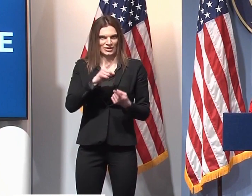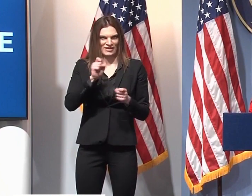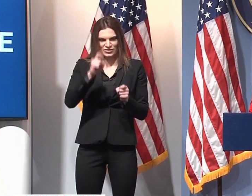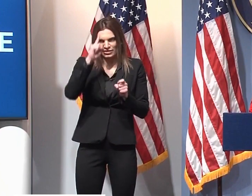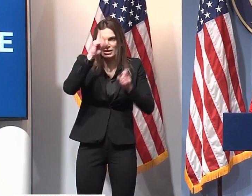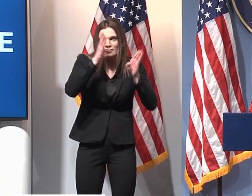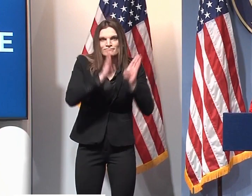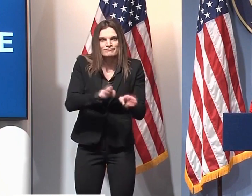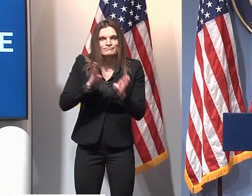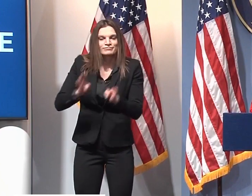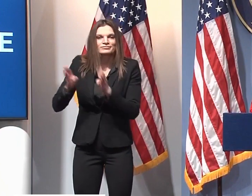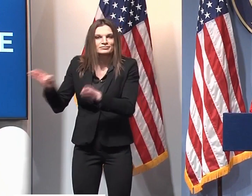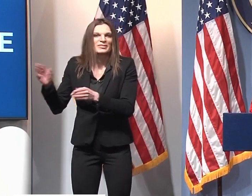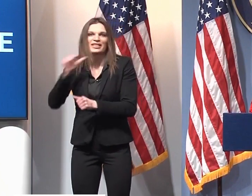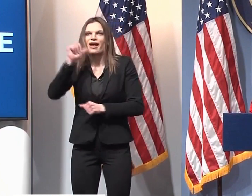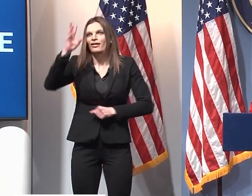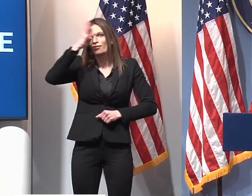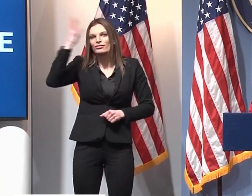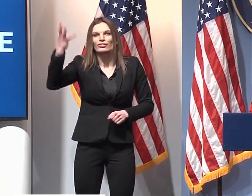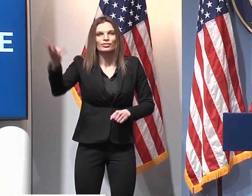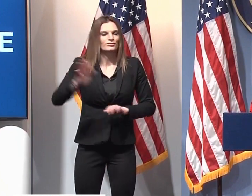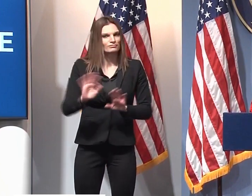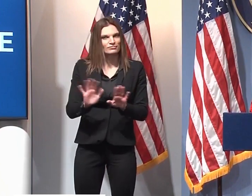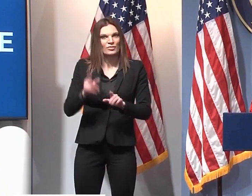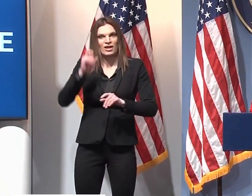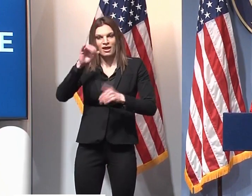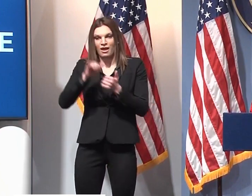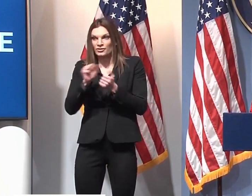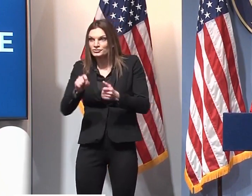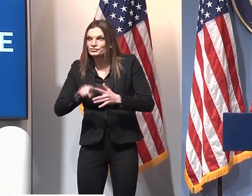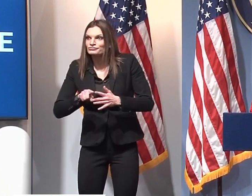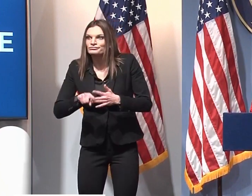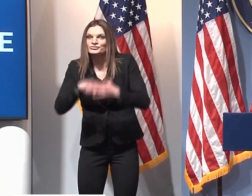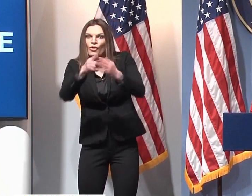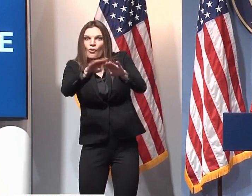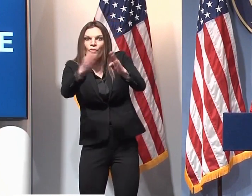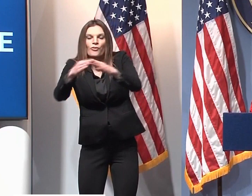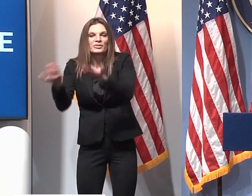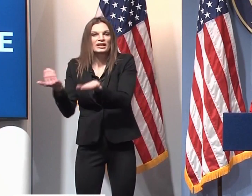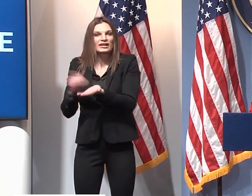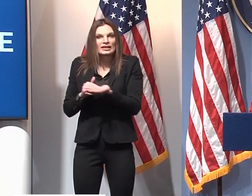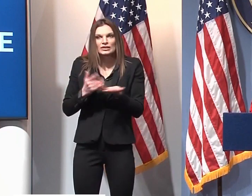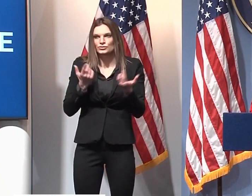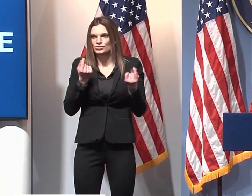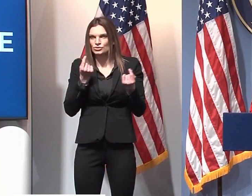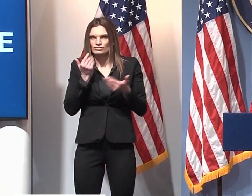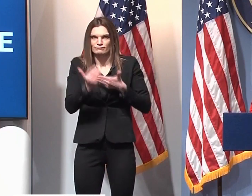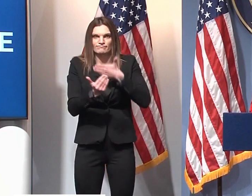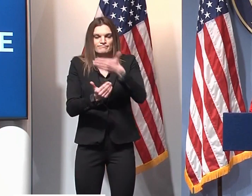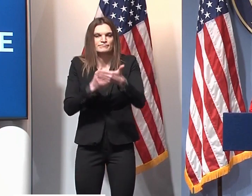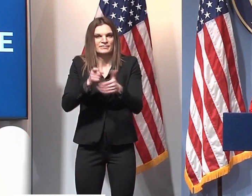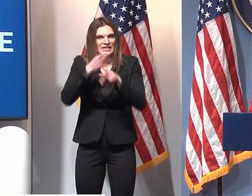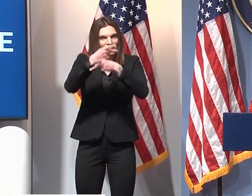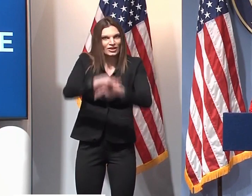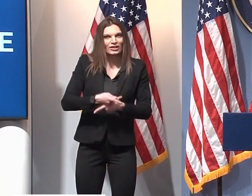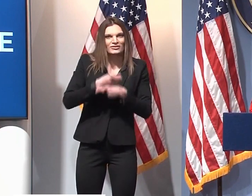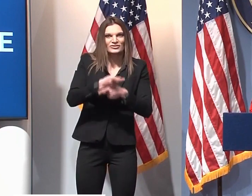incrementally re-engaging sectors of our economy that just inherently pose a higher risk.